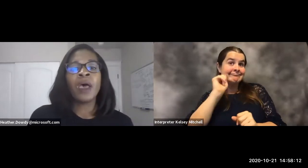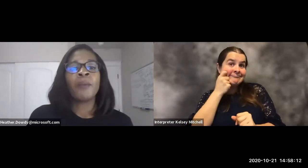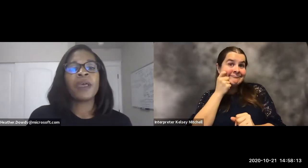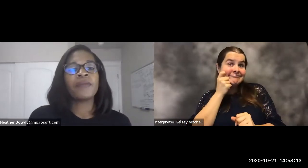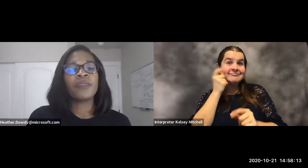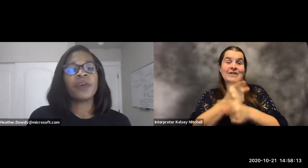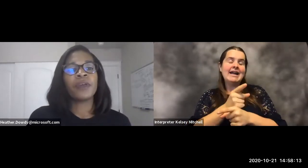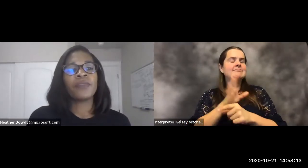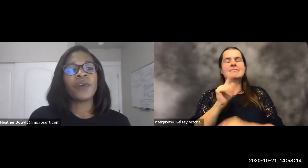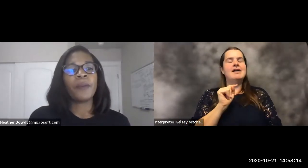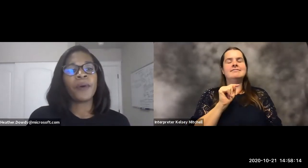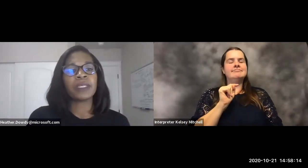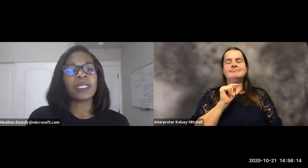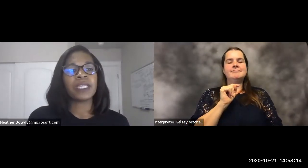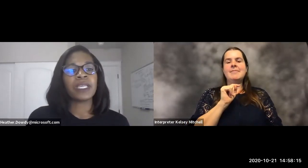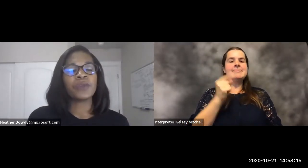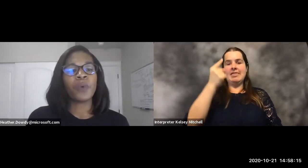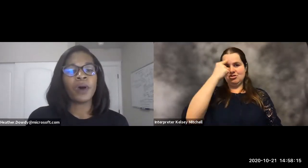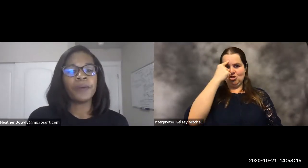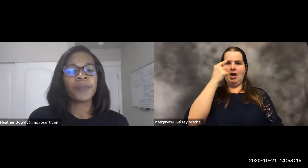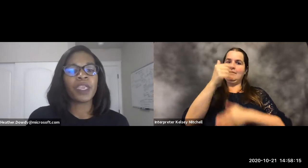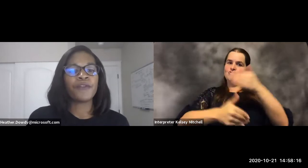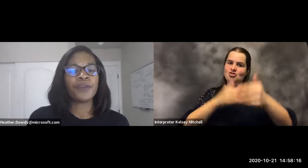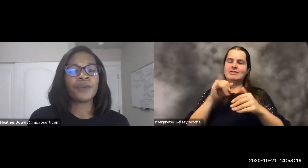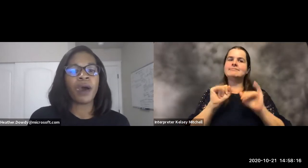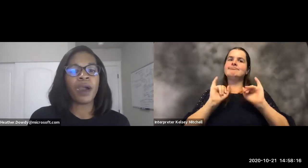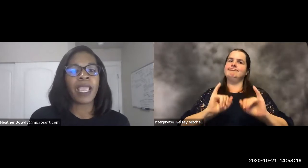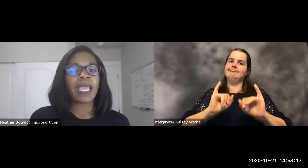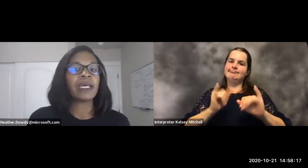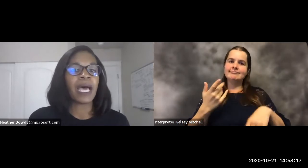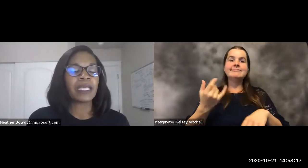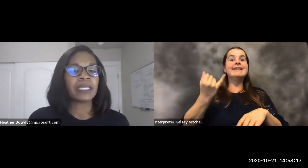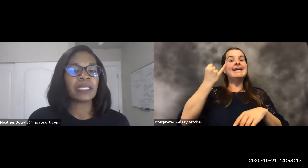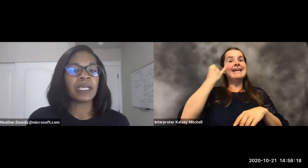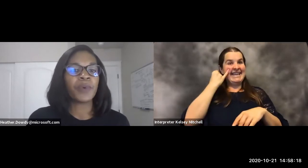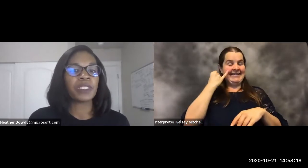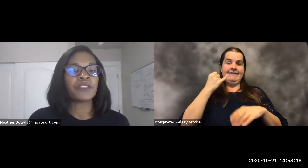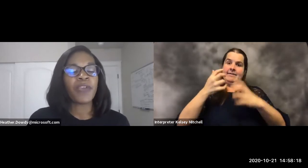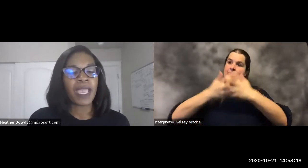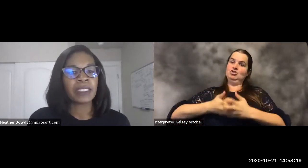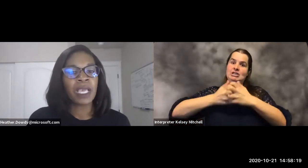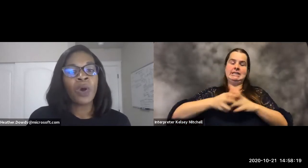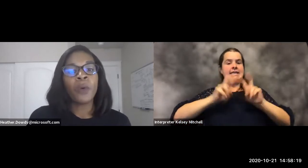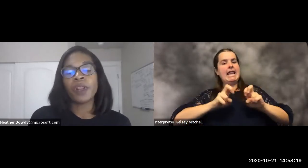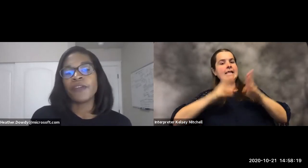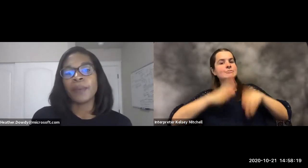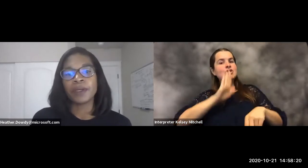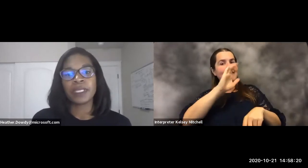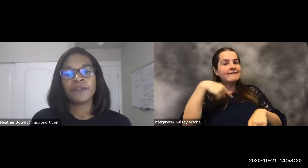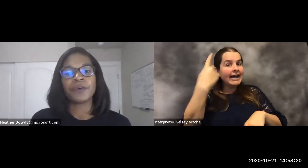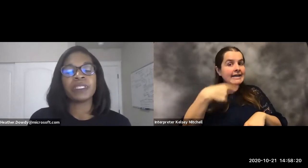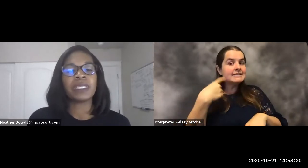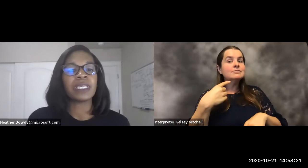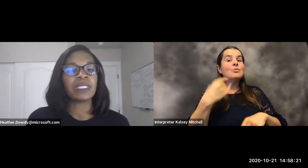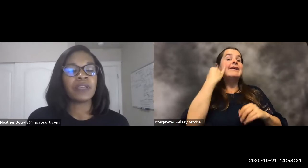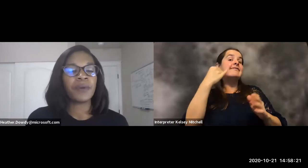right? But the thought process is, well, if you are analyzing someone's face, what if that